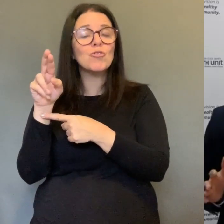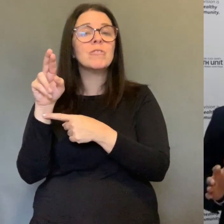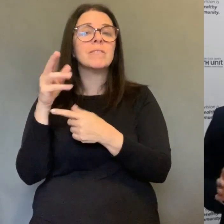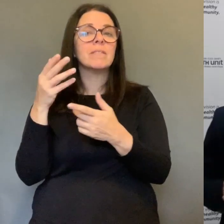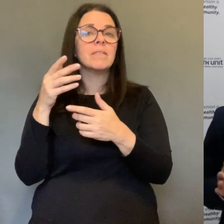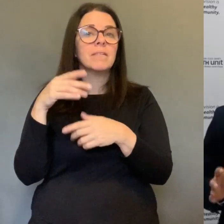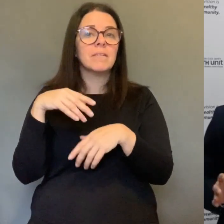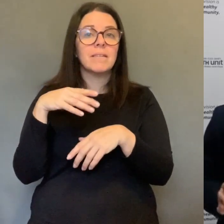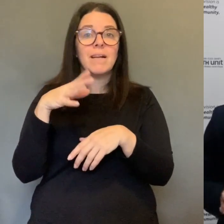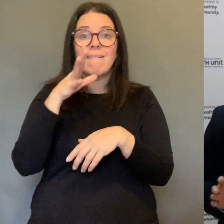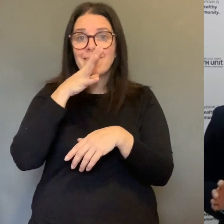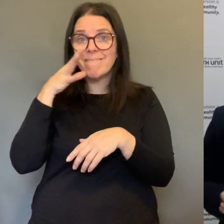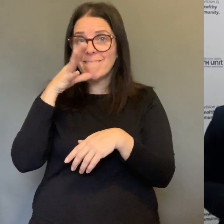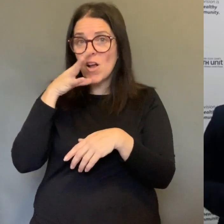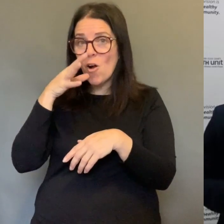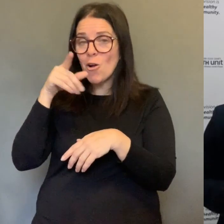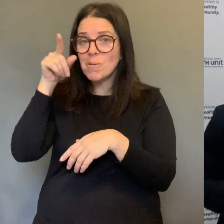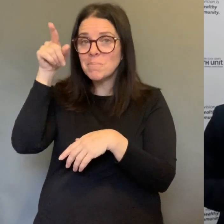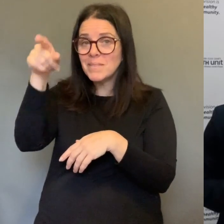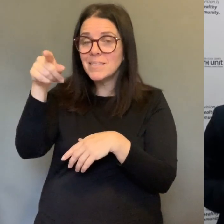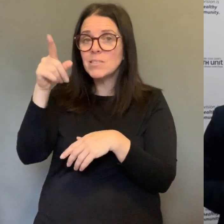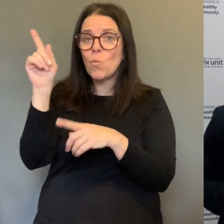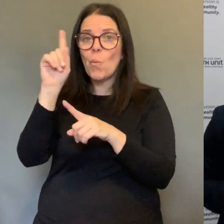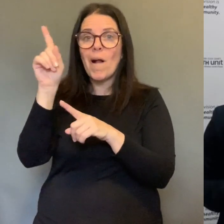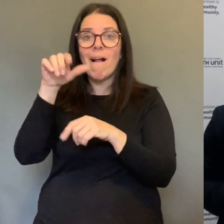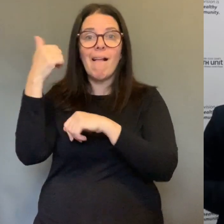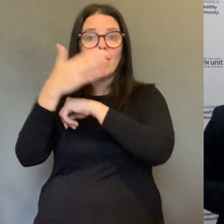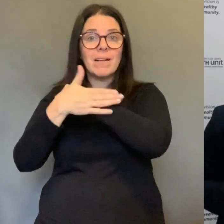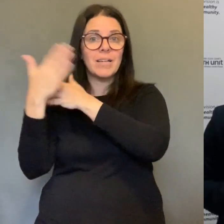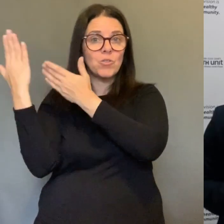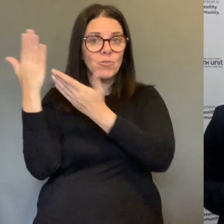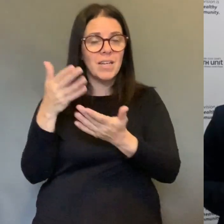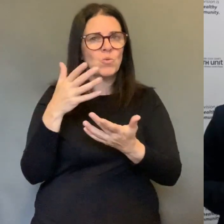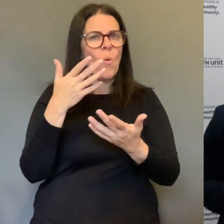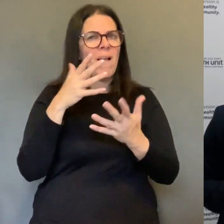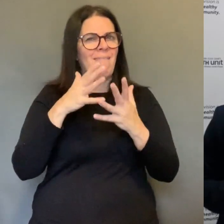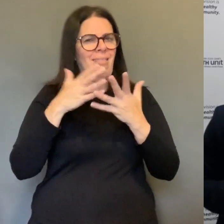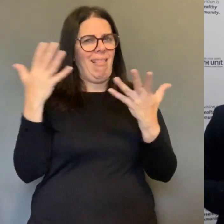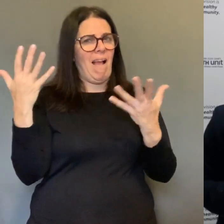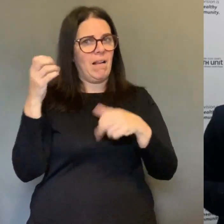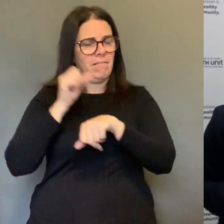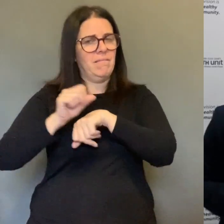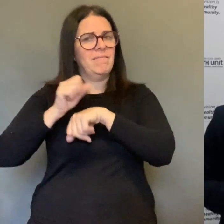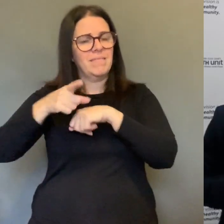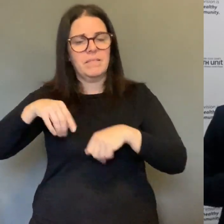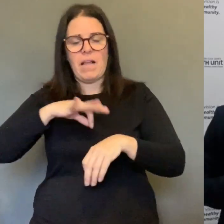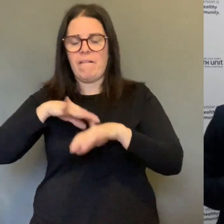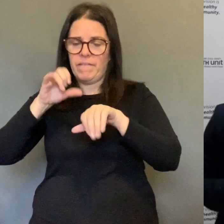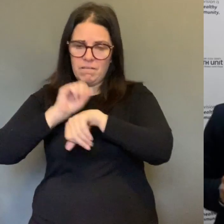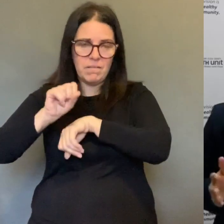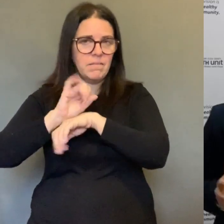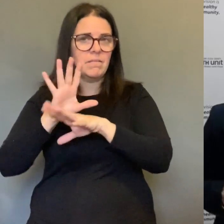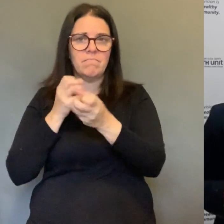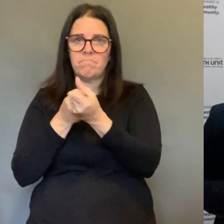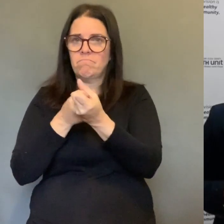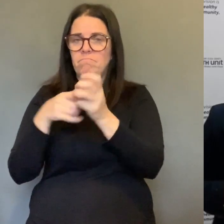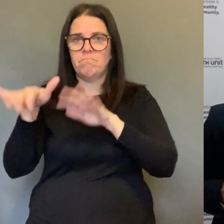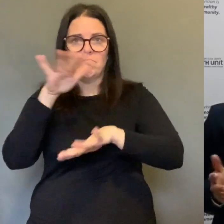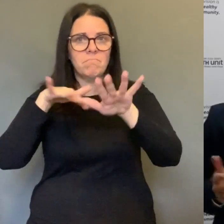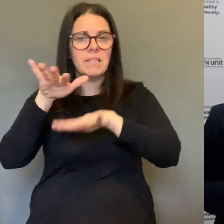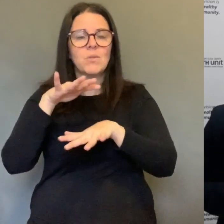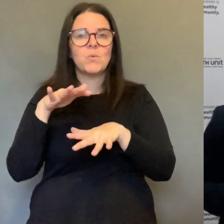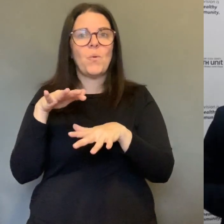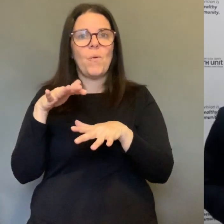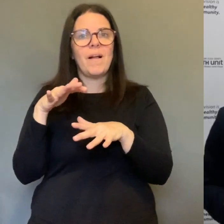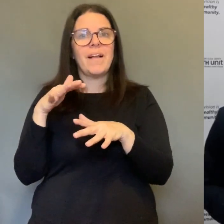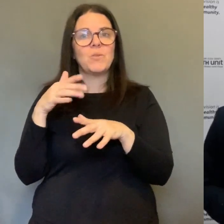in the organization, everyone is busy. Everyone is doing more than what they have done in a normal